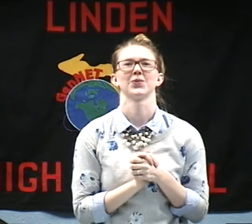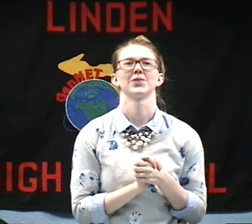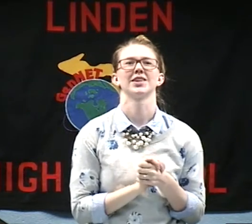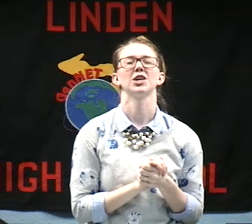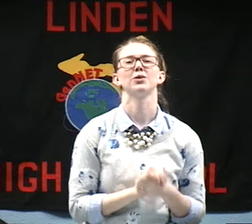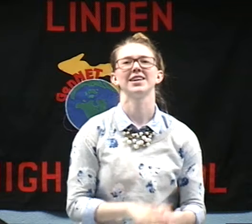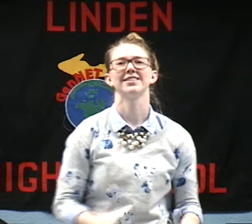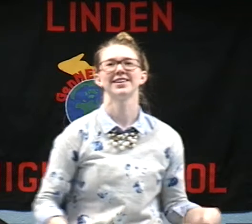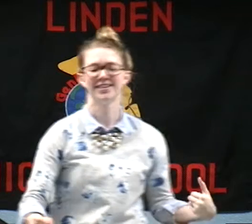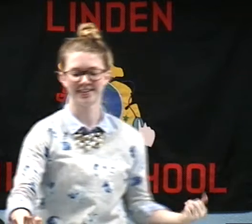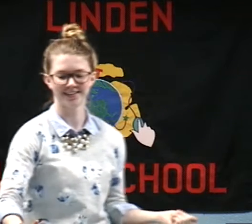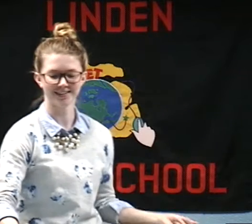Cuties.